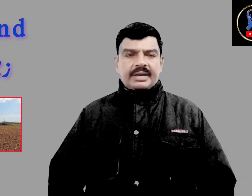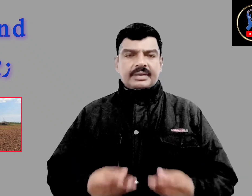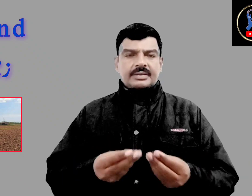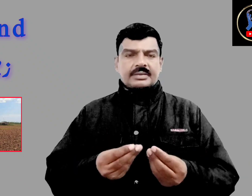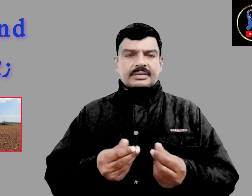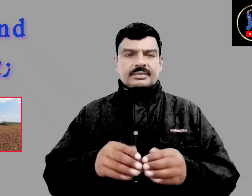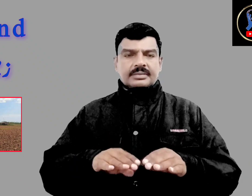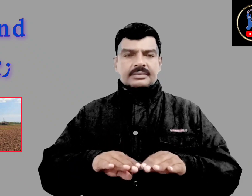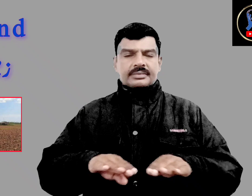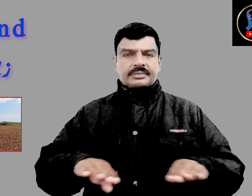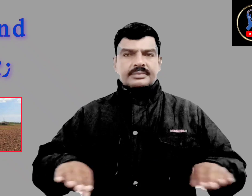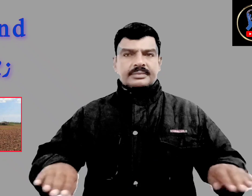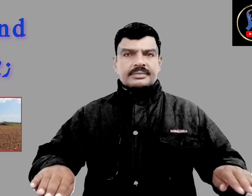land,